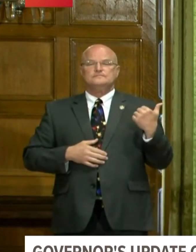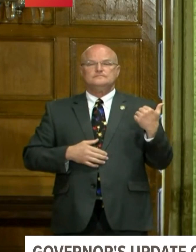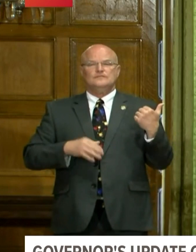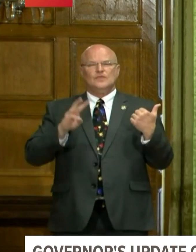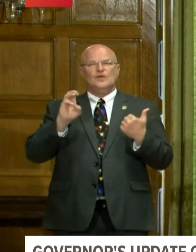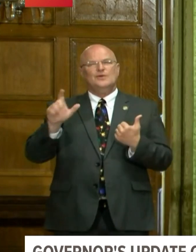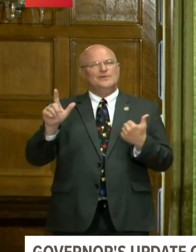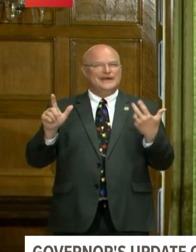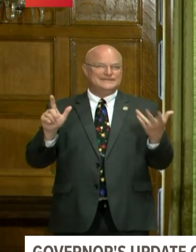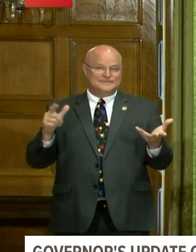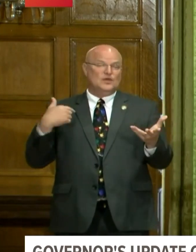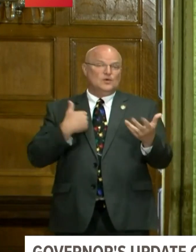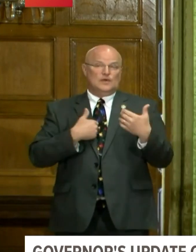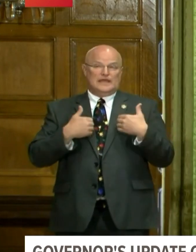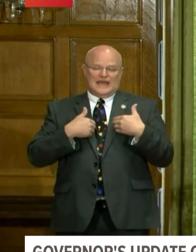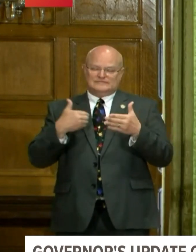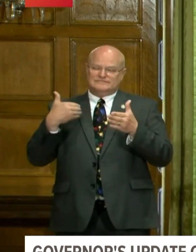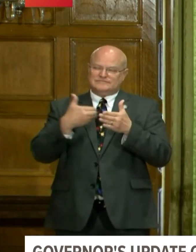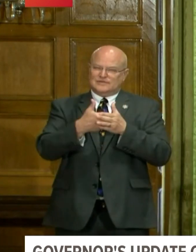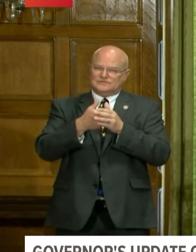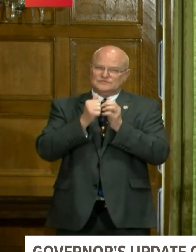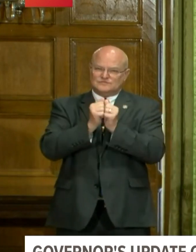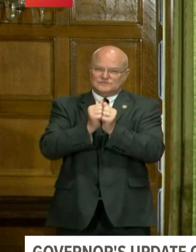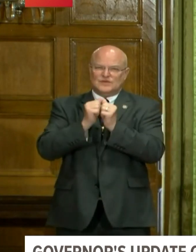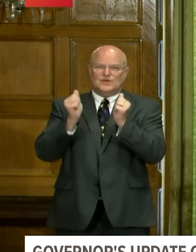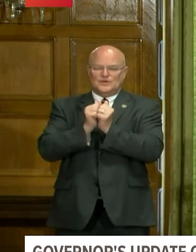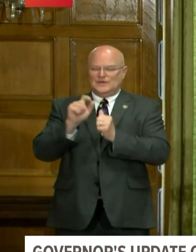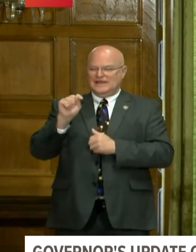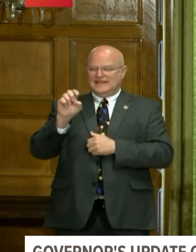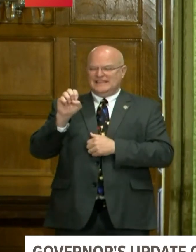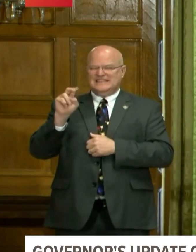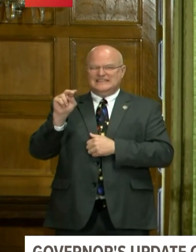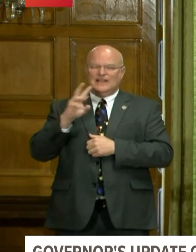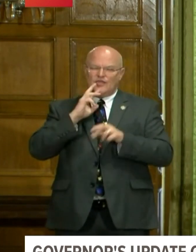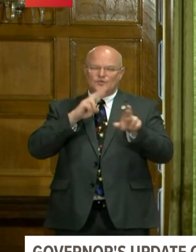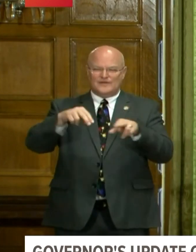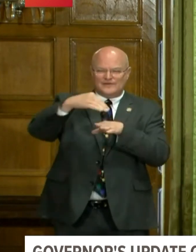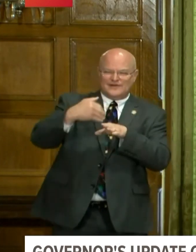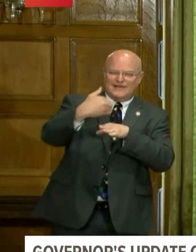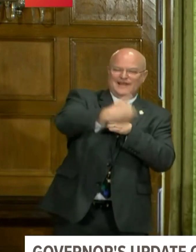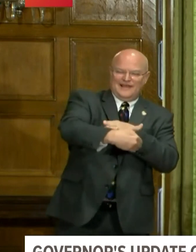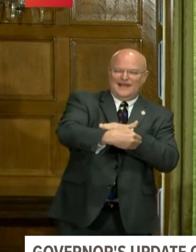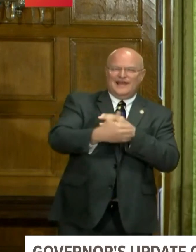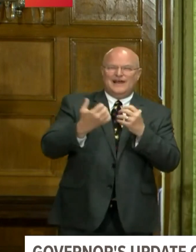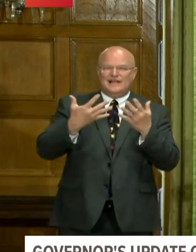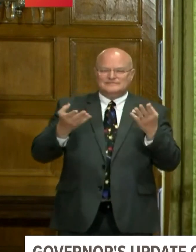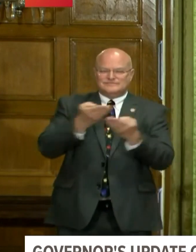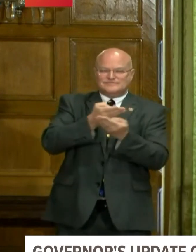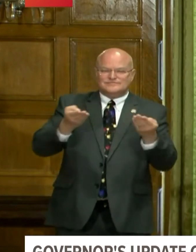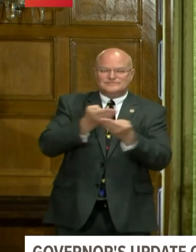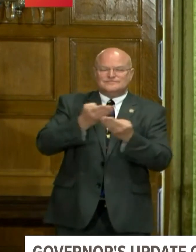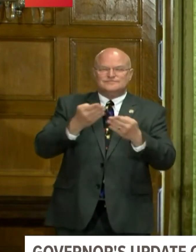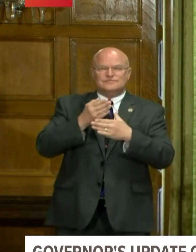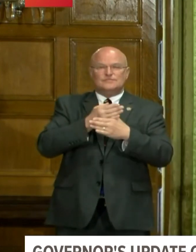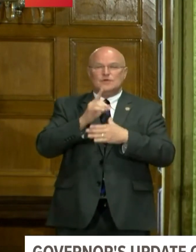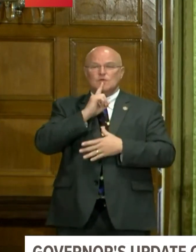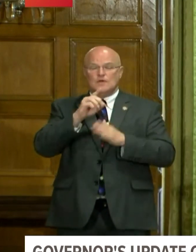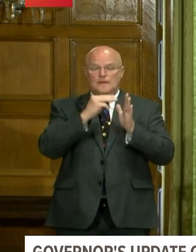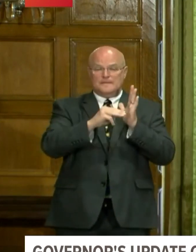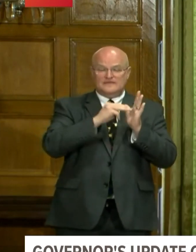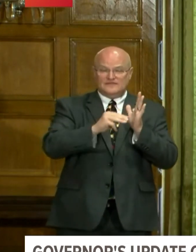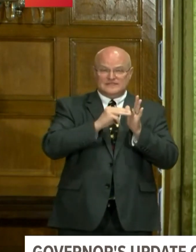Well, I mean, we have a close relationship with Tennessee right across the river. There's a lot of interchange, particularly in